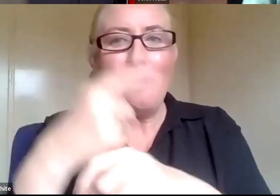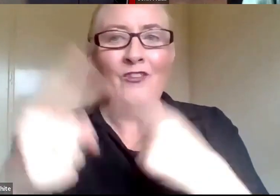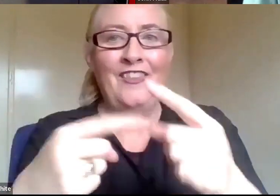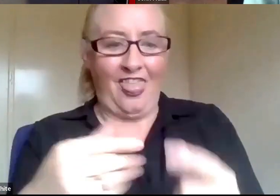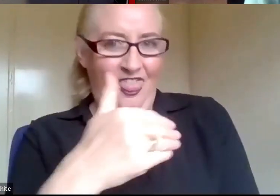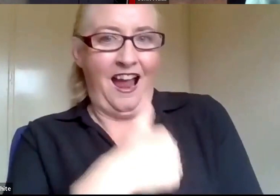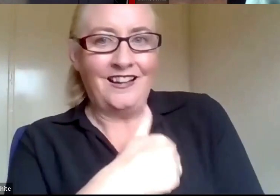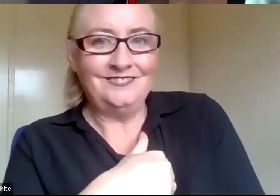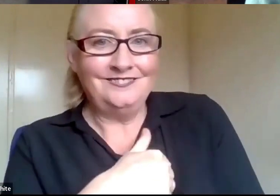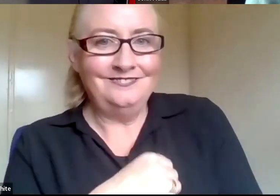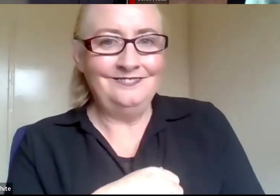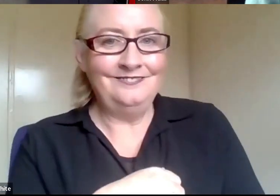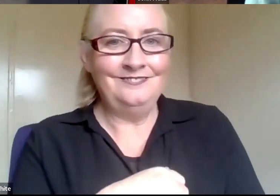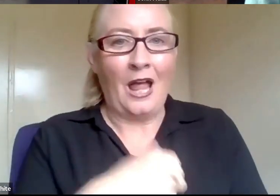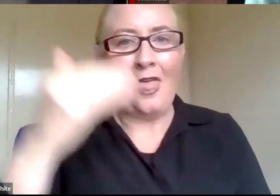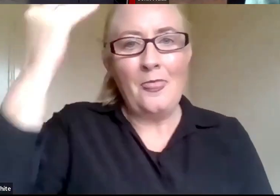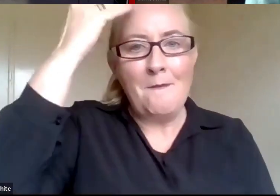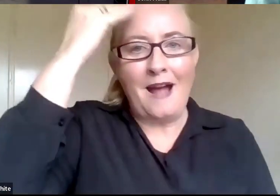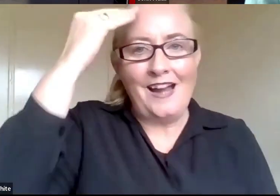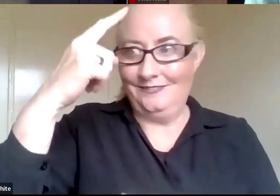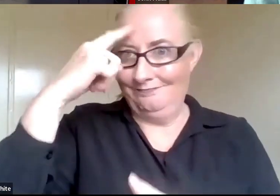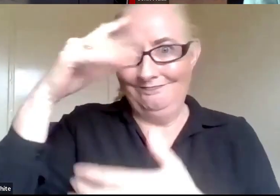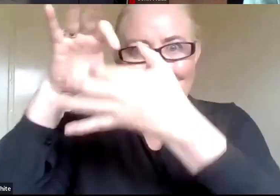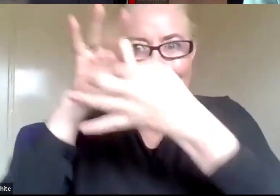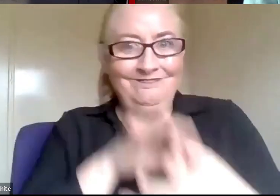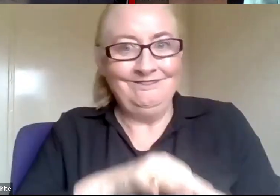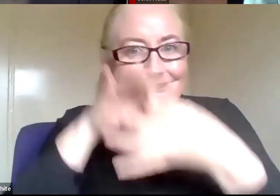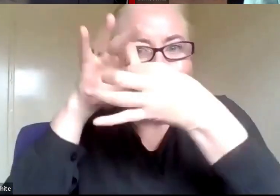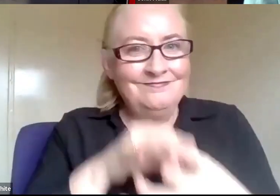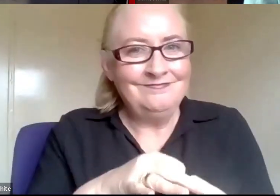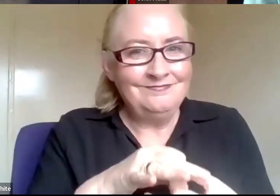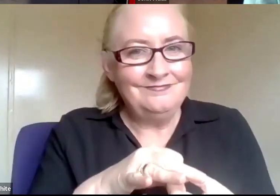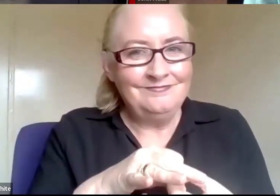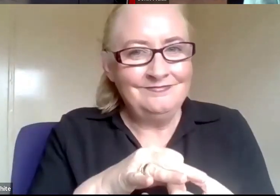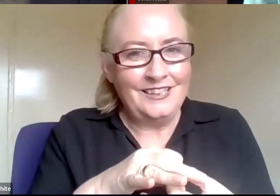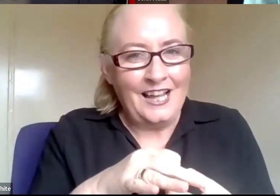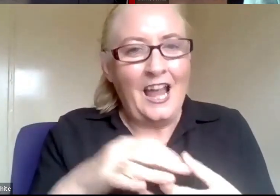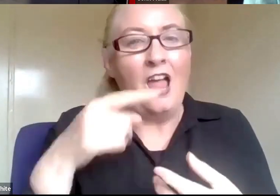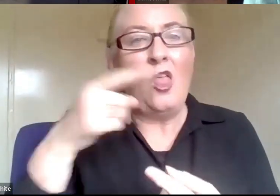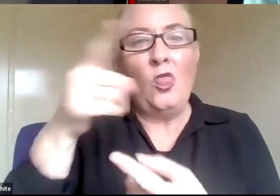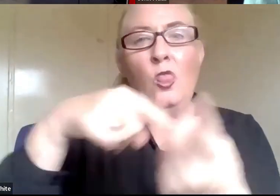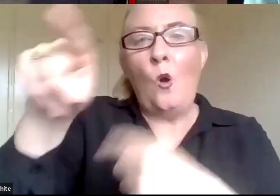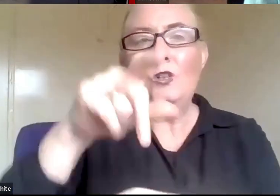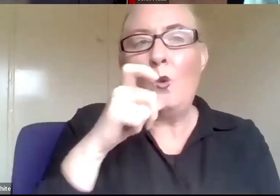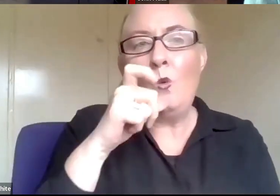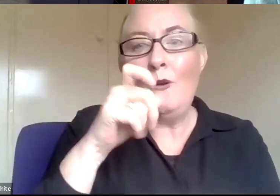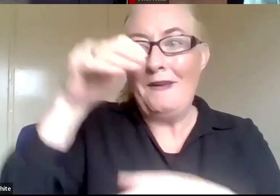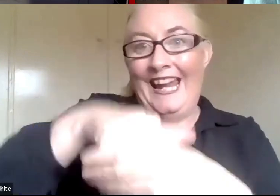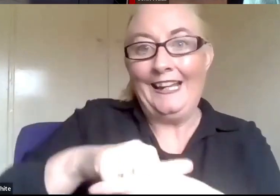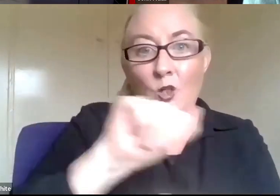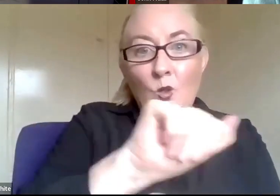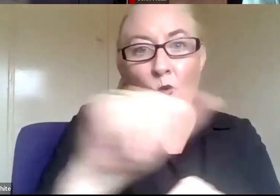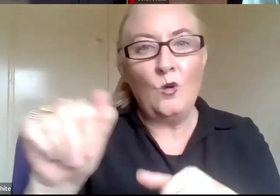of those who are going to be in your group. So that's the challenge.